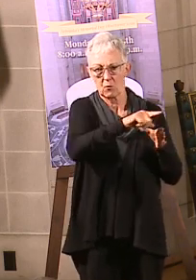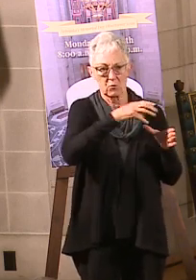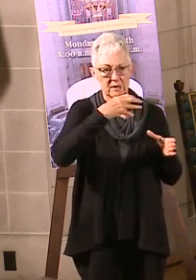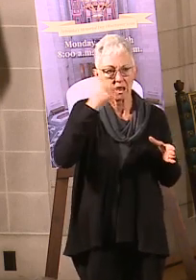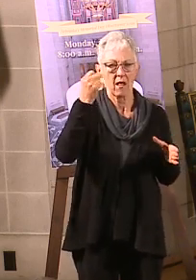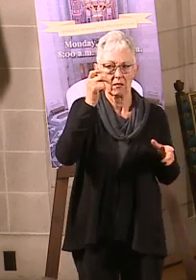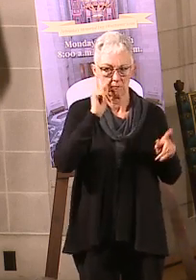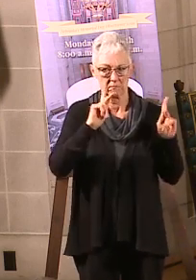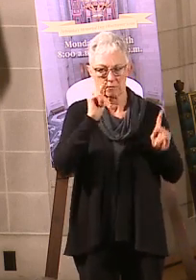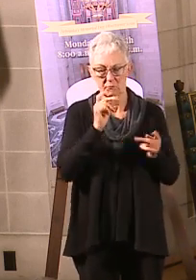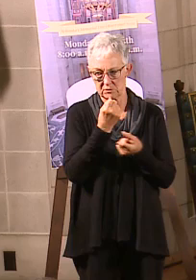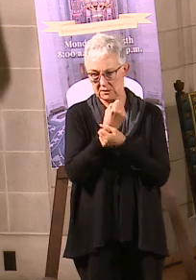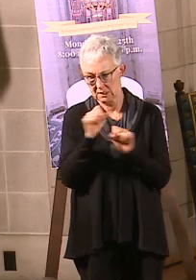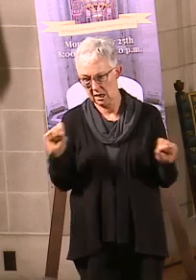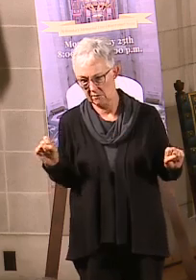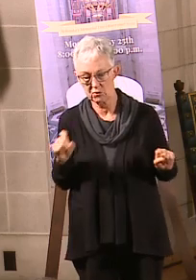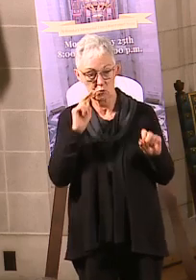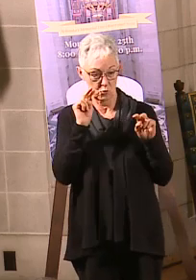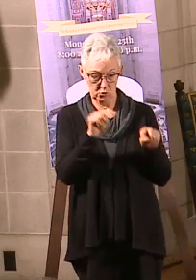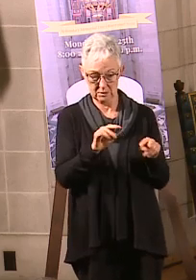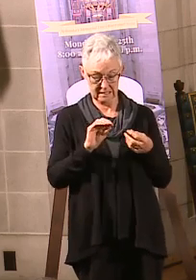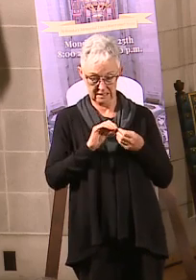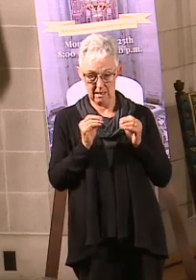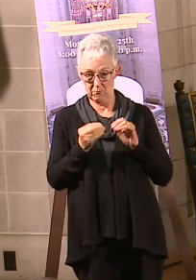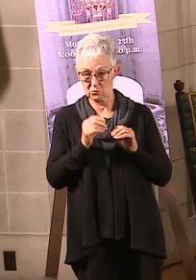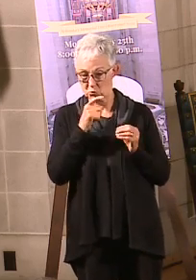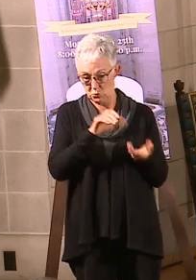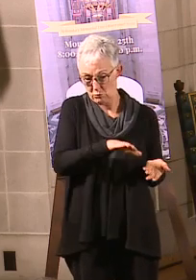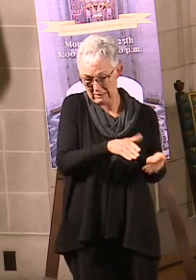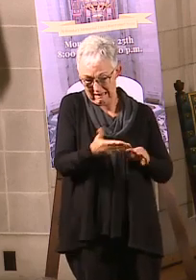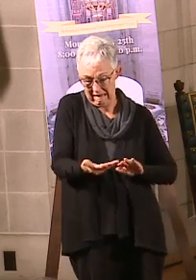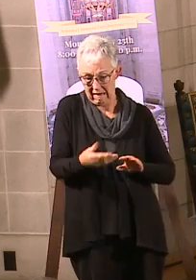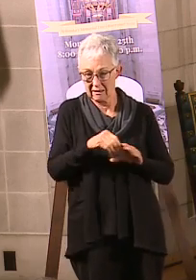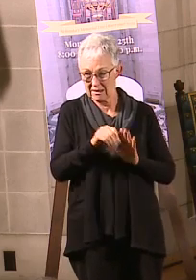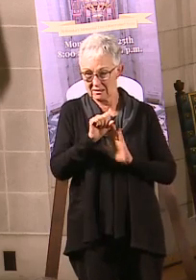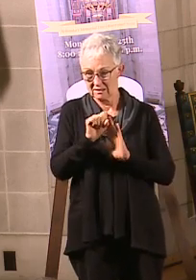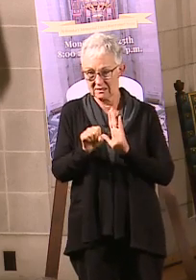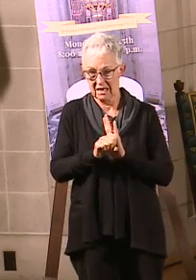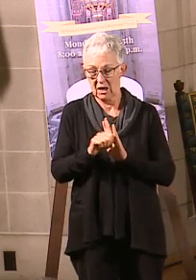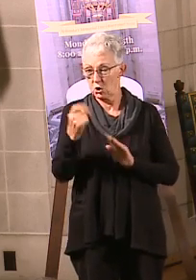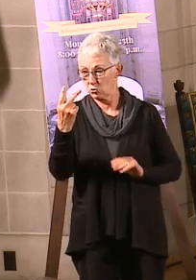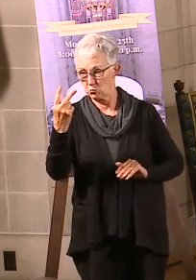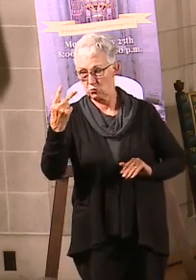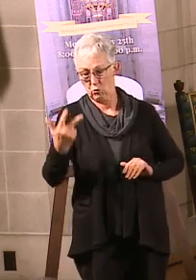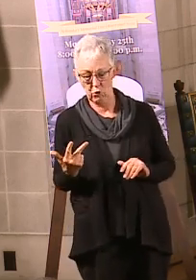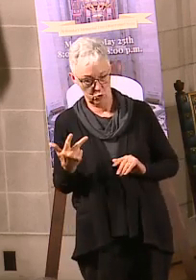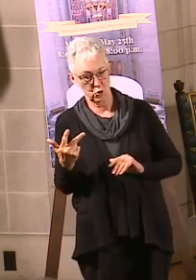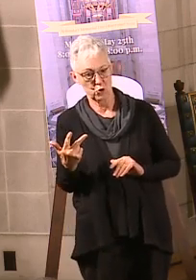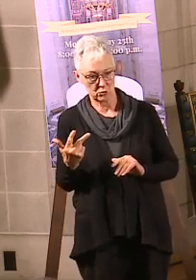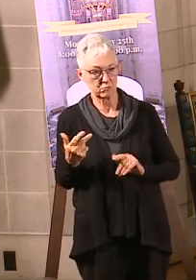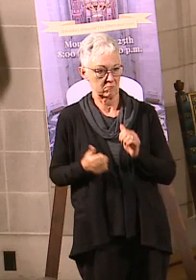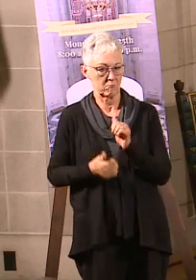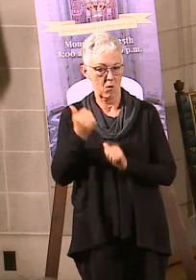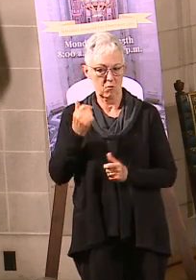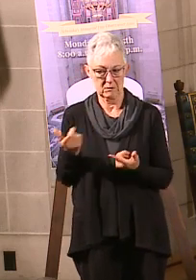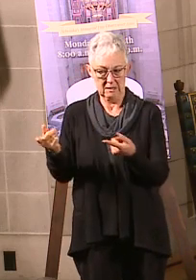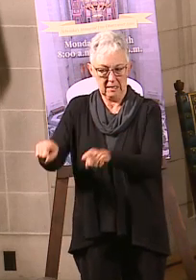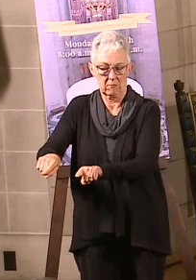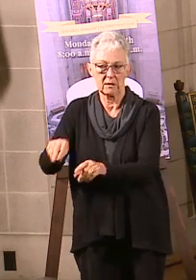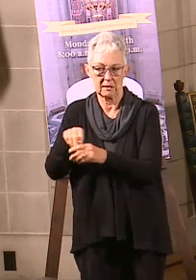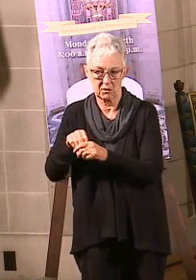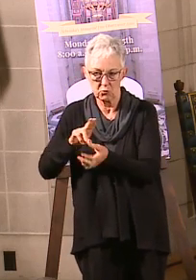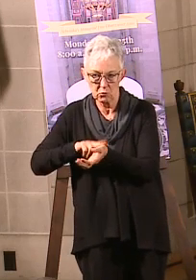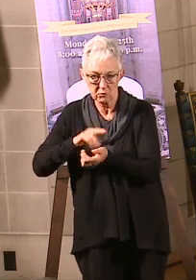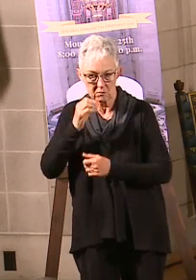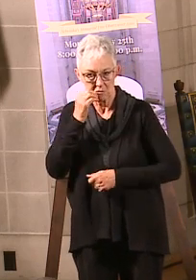you look at the number of fatalities we've had here in our state, a lot of them are related back to, actually 2/3 of them are related back to the long-term care facilities.